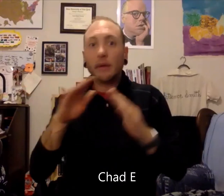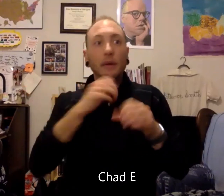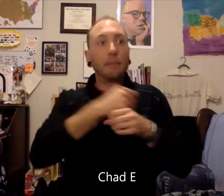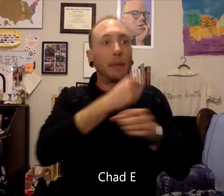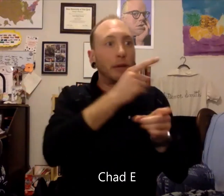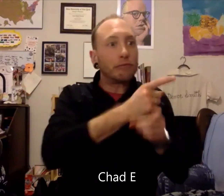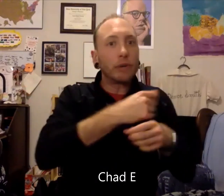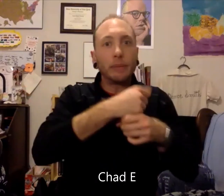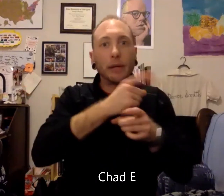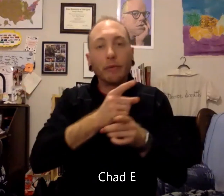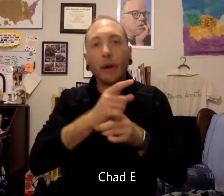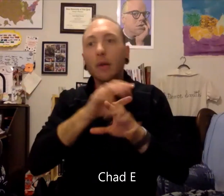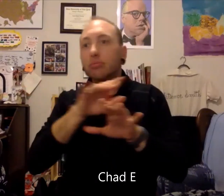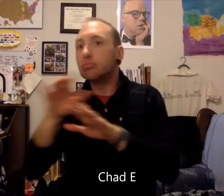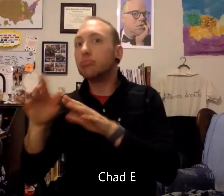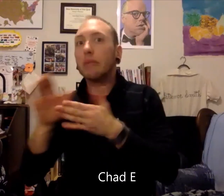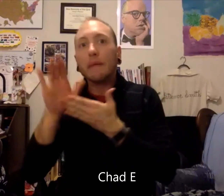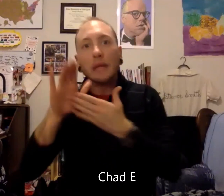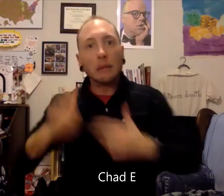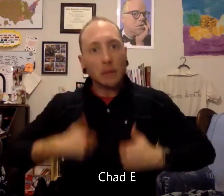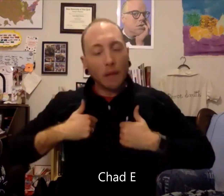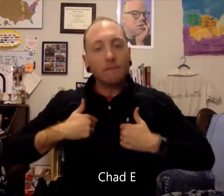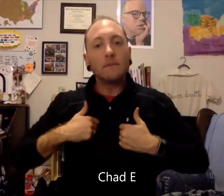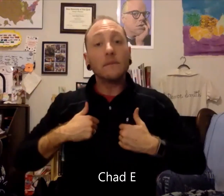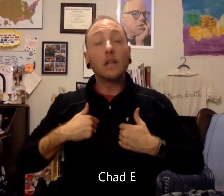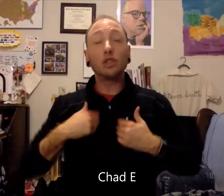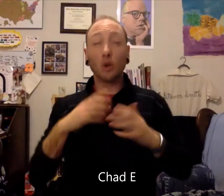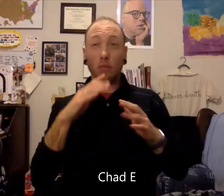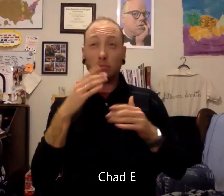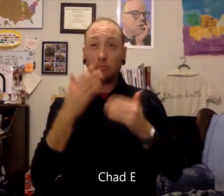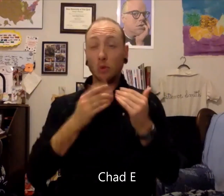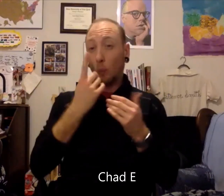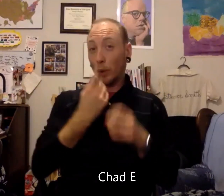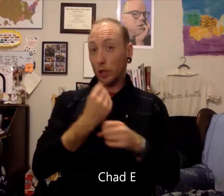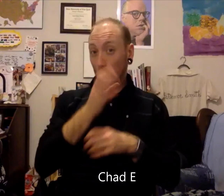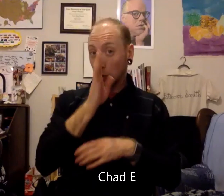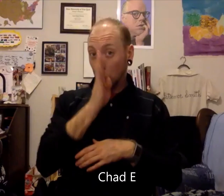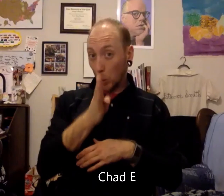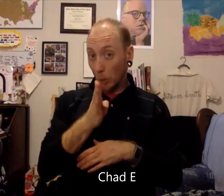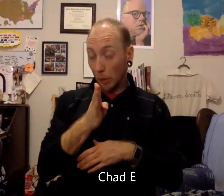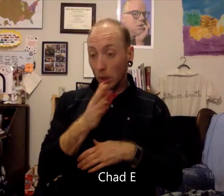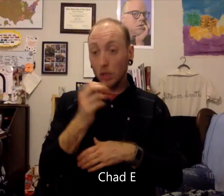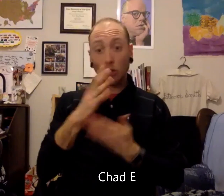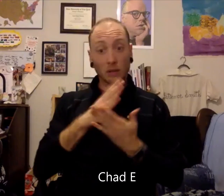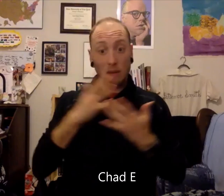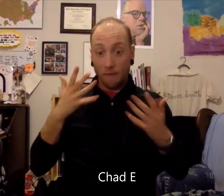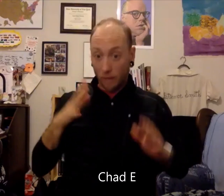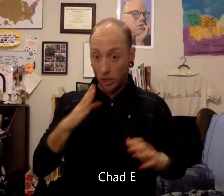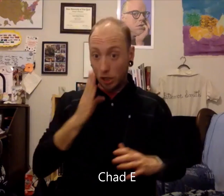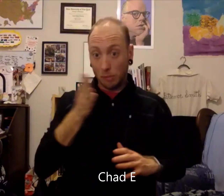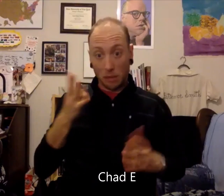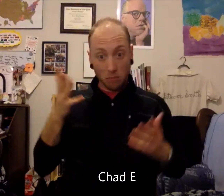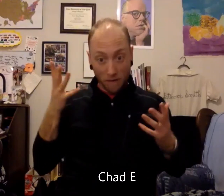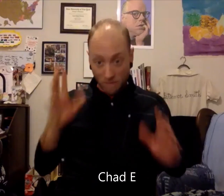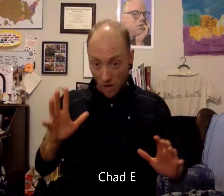sober, I'd done the steps, I'd been through the book, and, my life was so